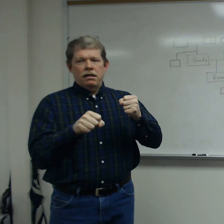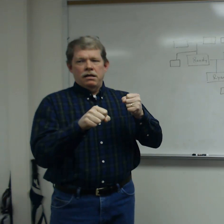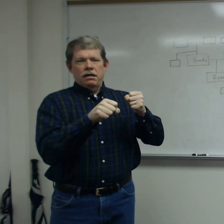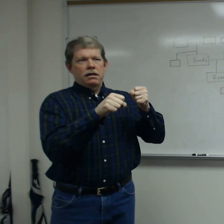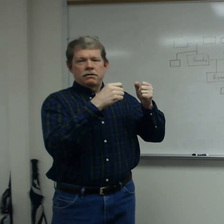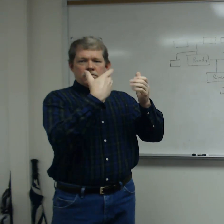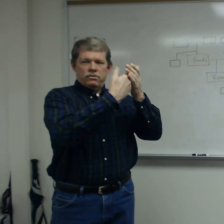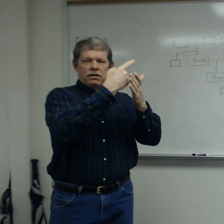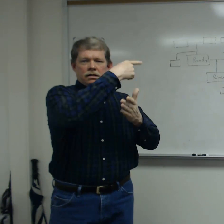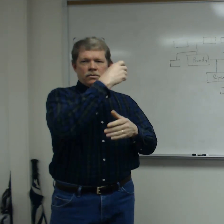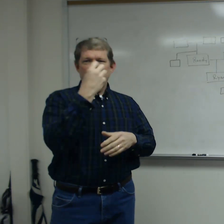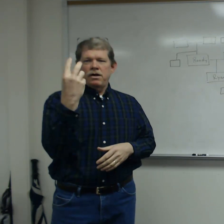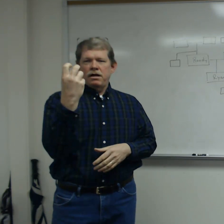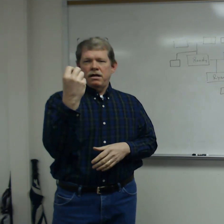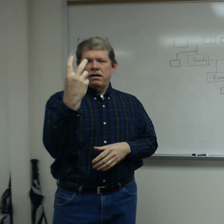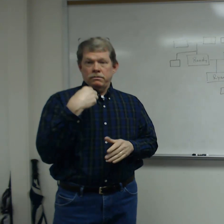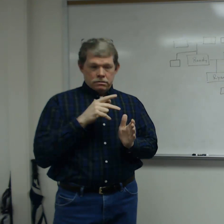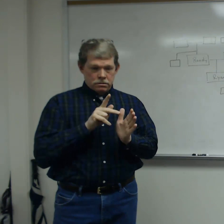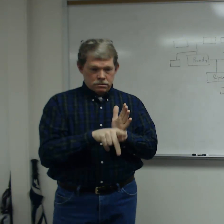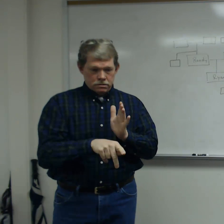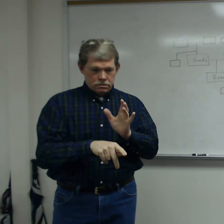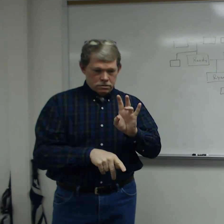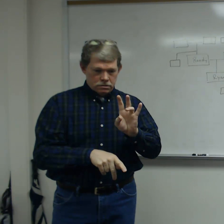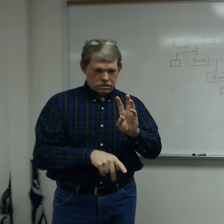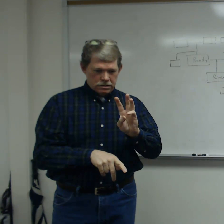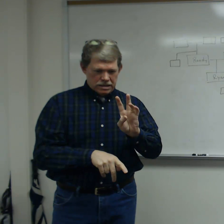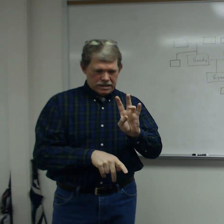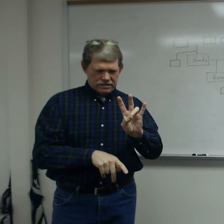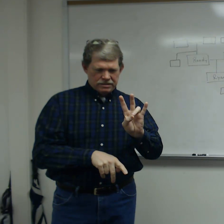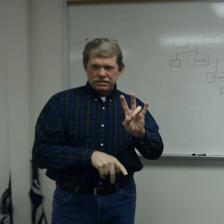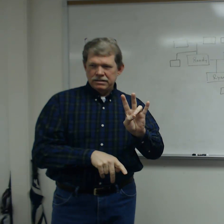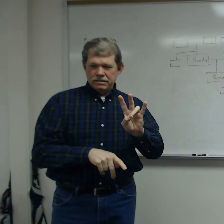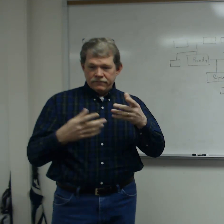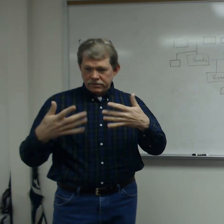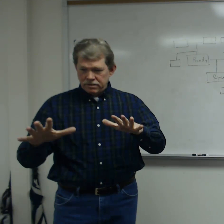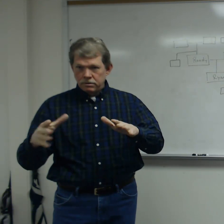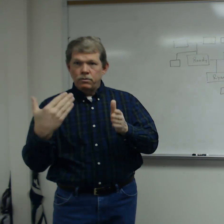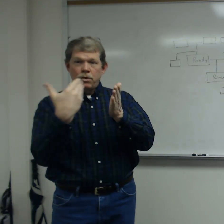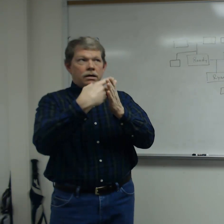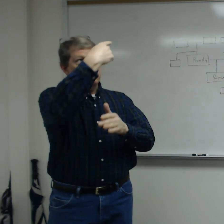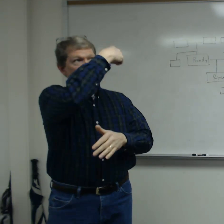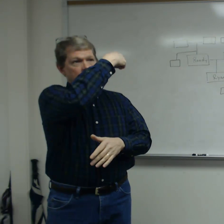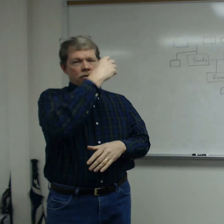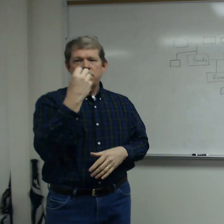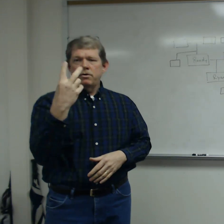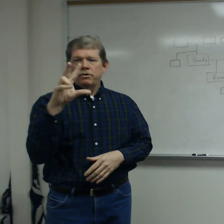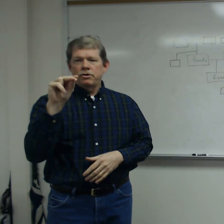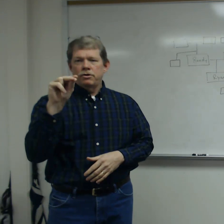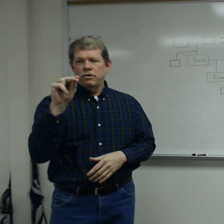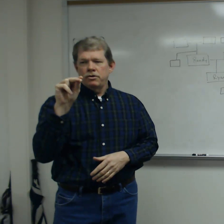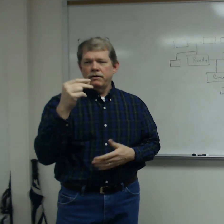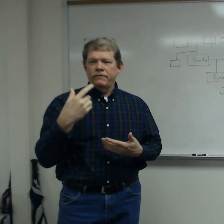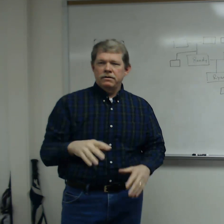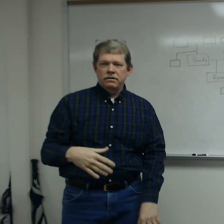2-hour trek, getting it back up to the top of the ridge. shot it at 7. We didn't get back till